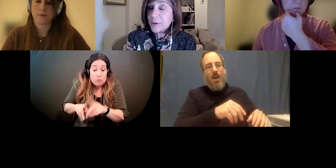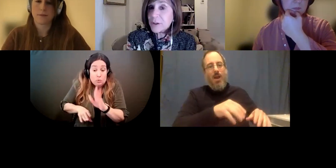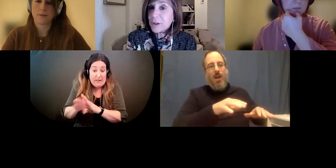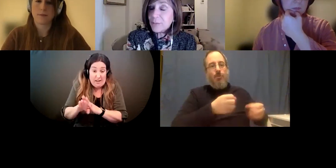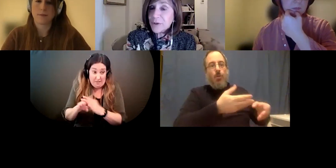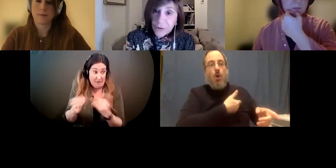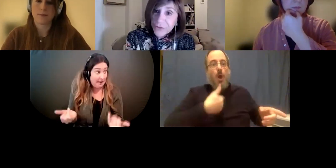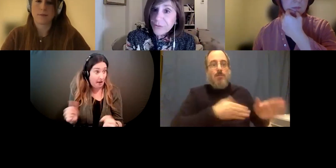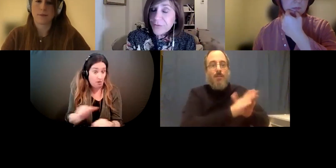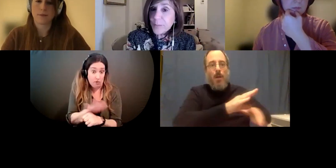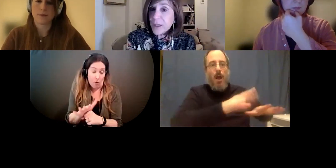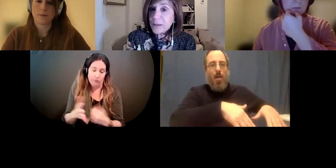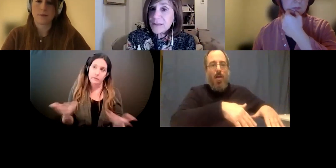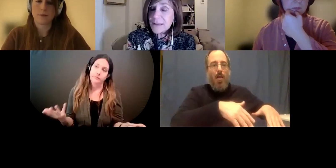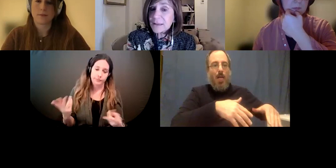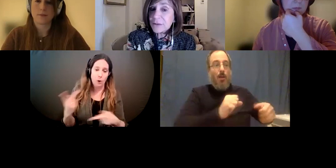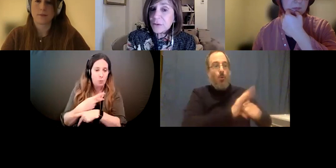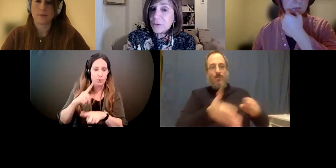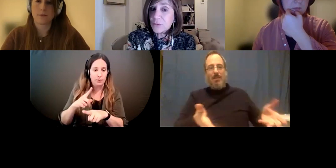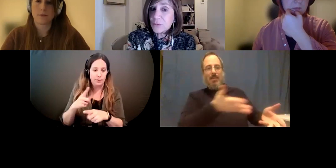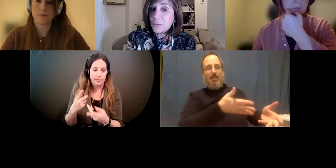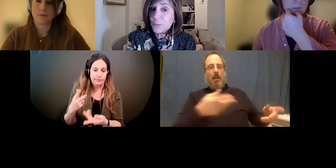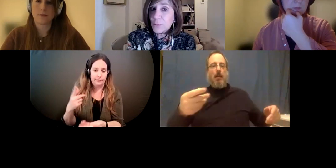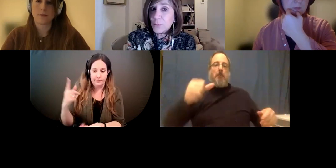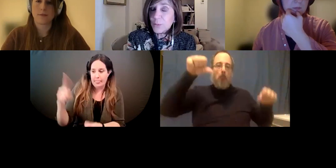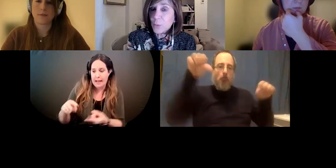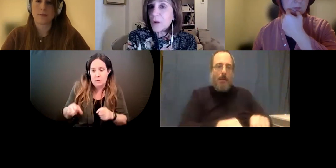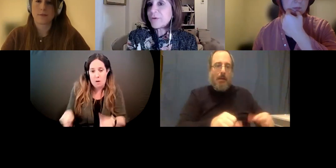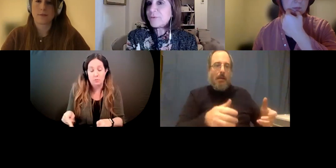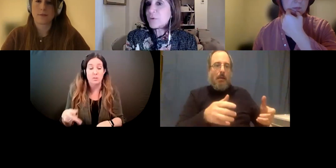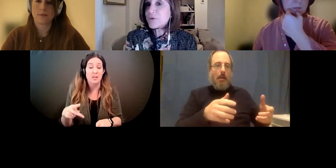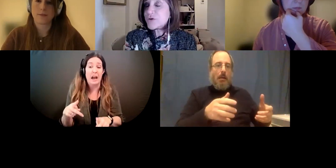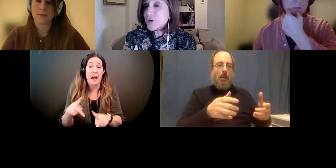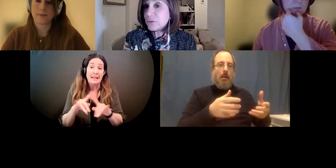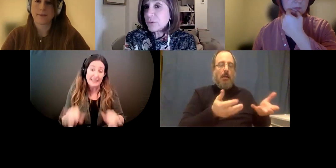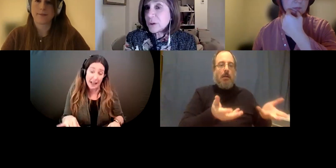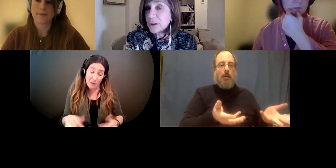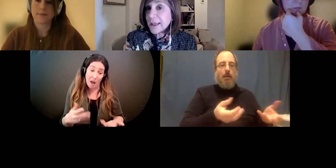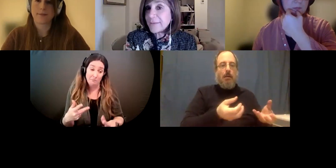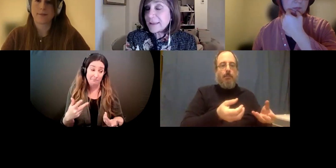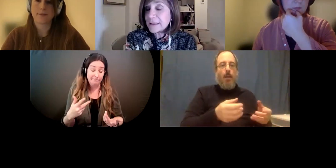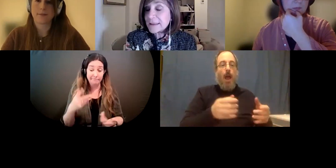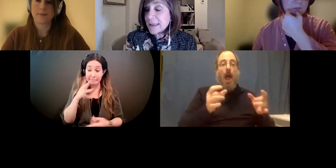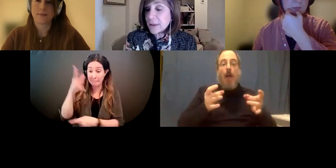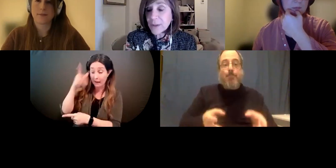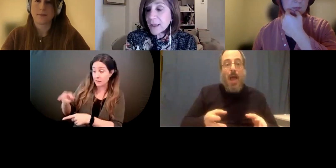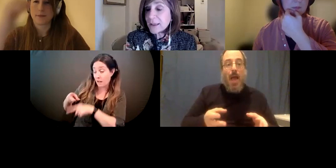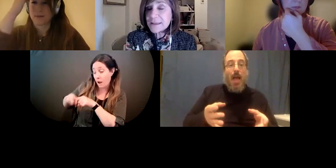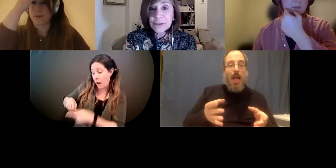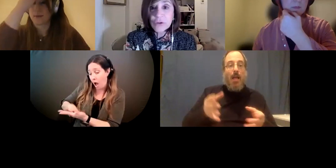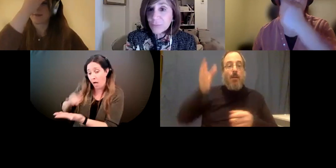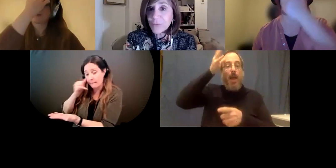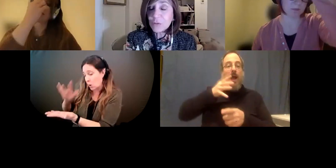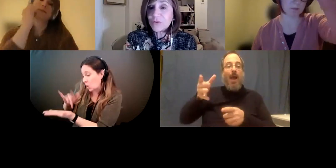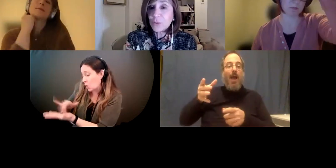help, but also that their parents and, you know, were on their phones too. And they didn't say, okay,